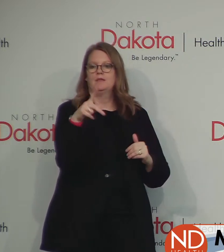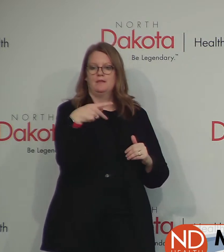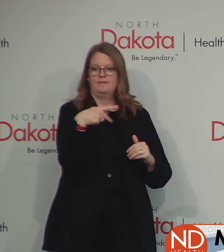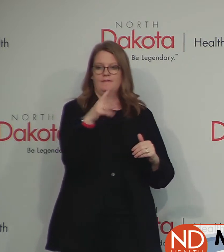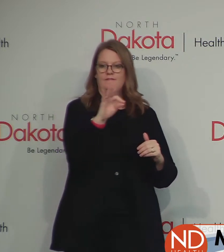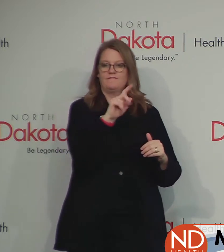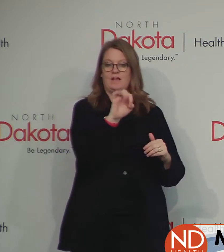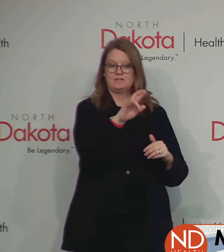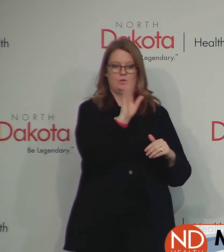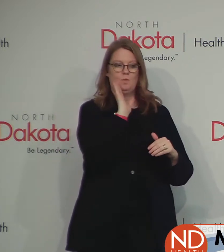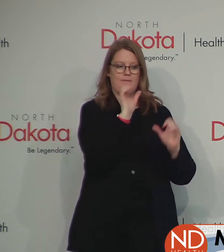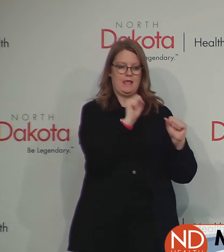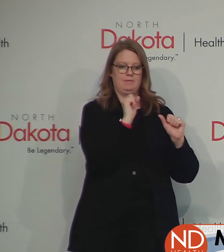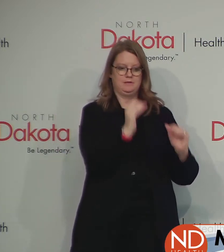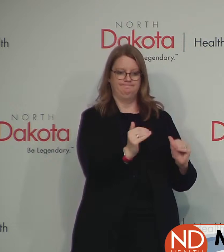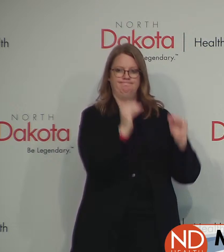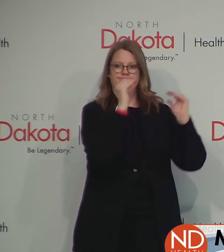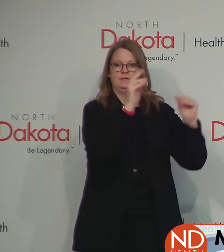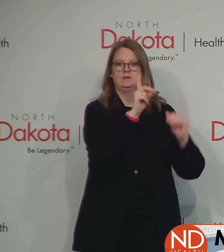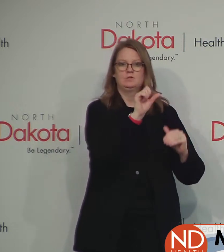increase their doses in the near future.